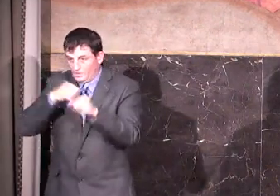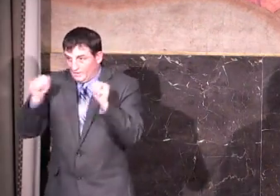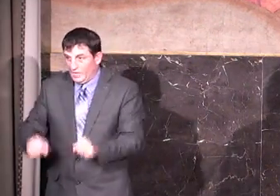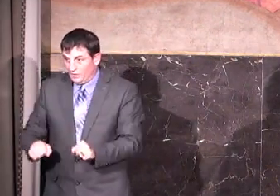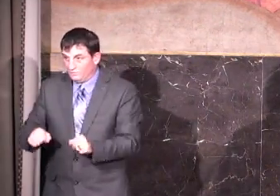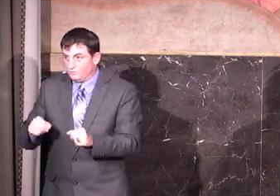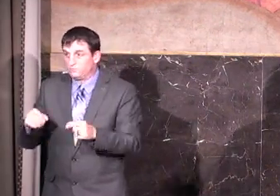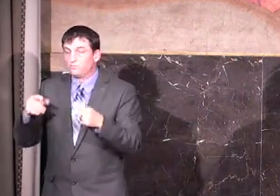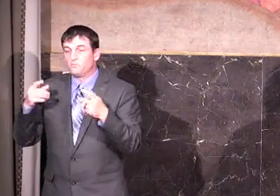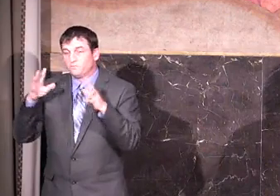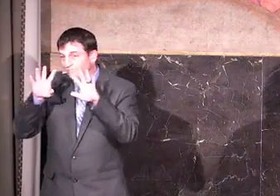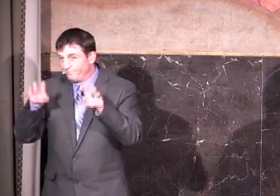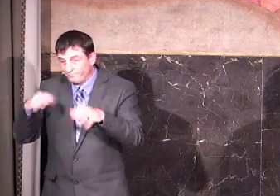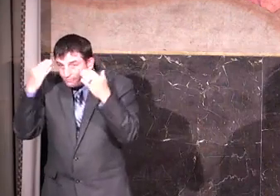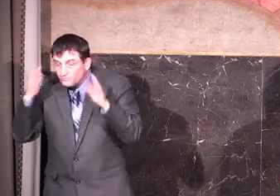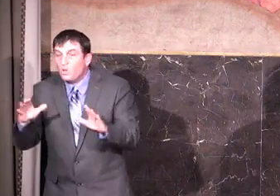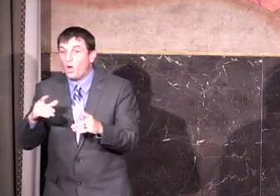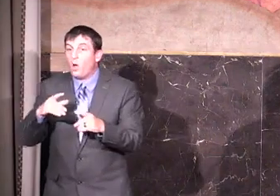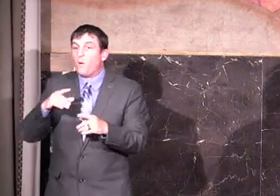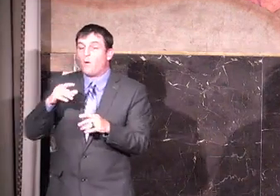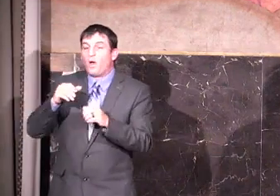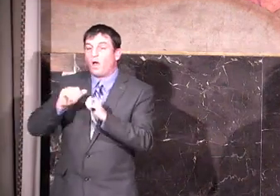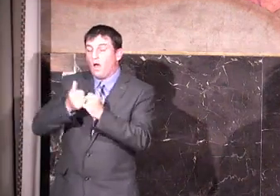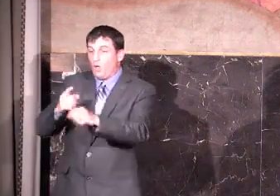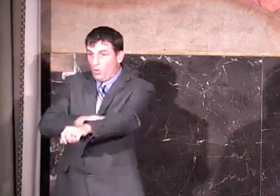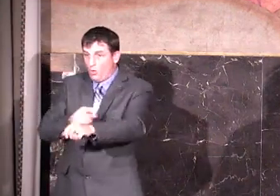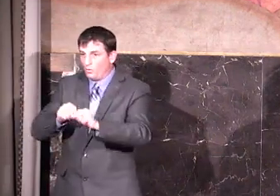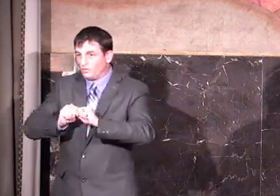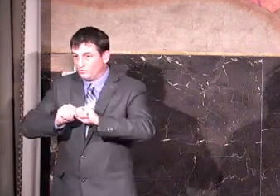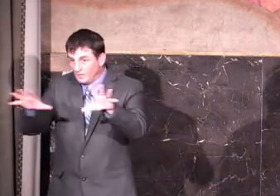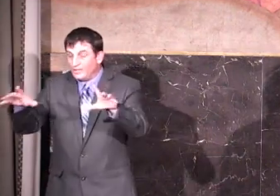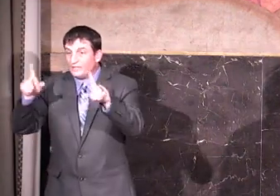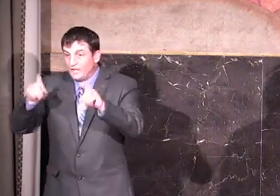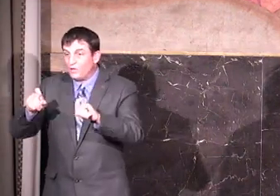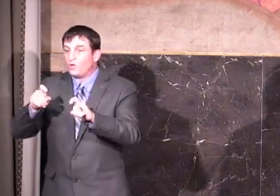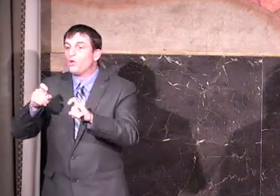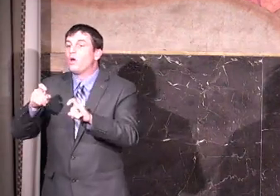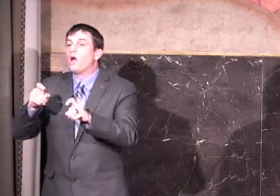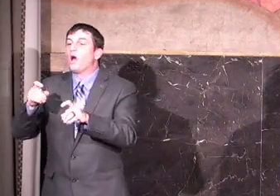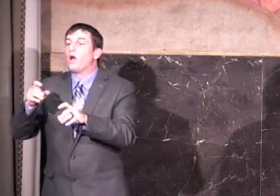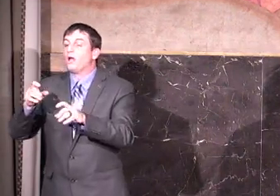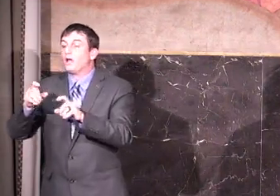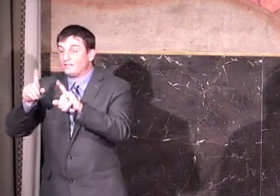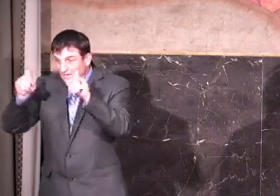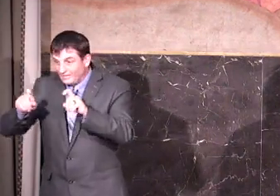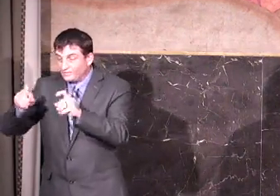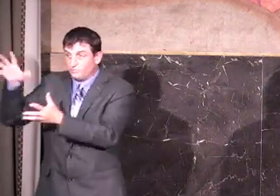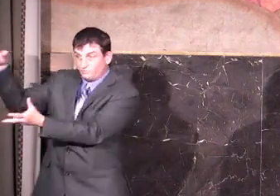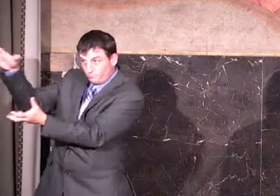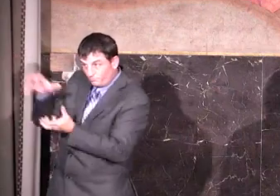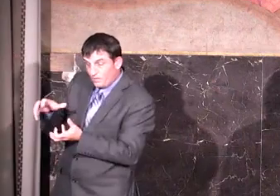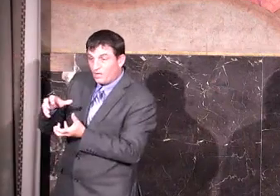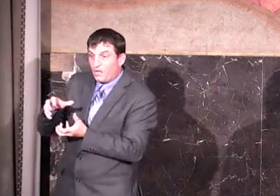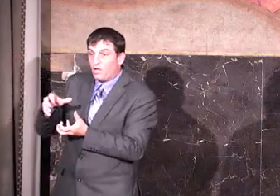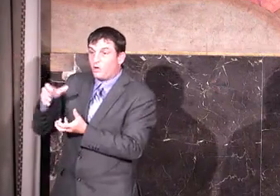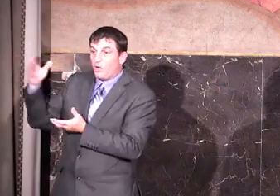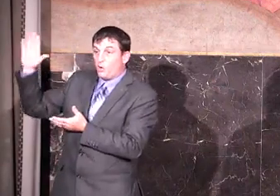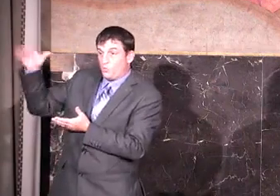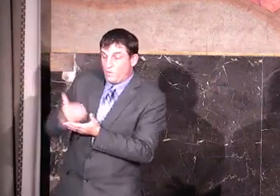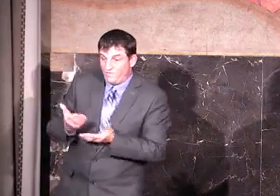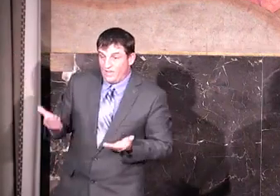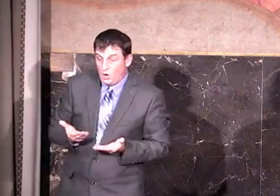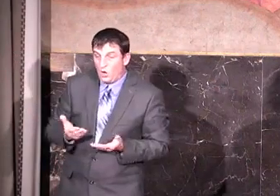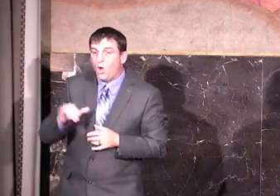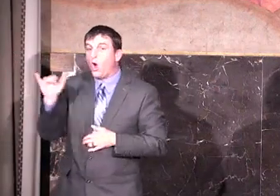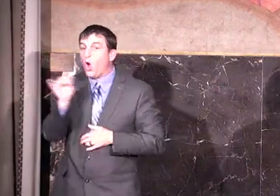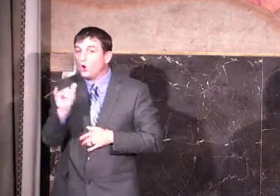different populations that we want to expand testing to, and the ability to consistently get those testing kits into the state. And frankly, we're also in the